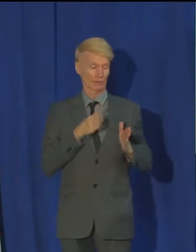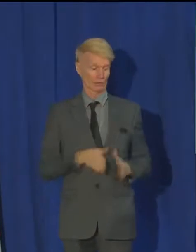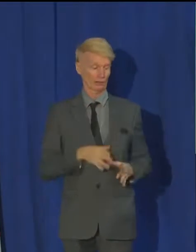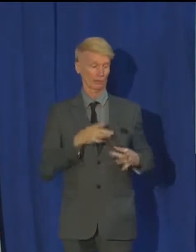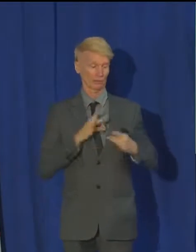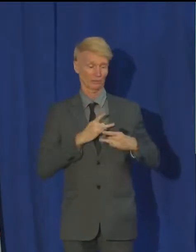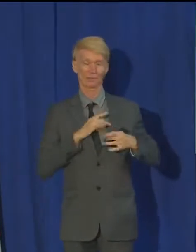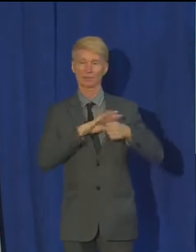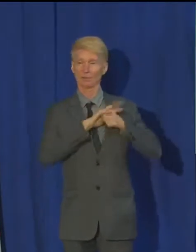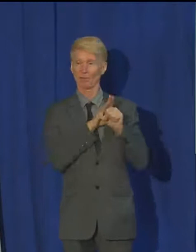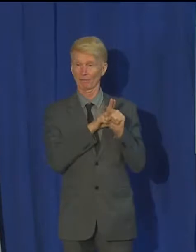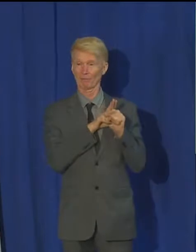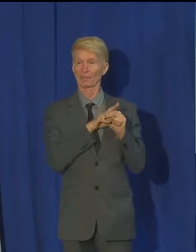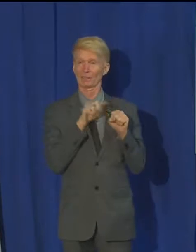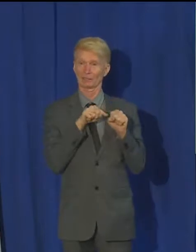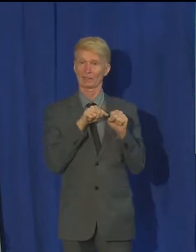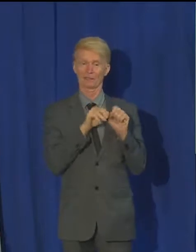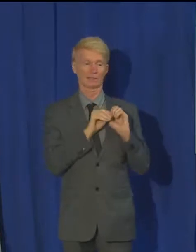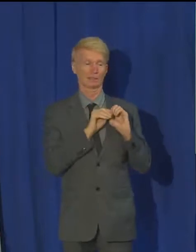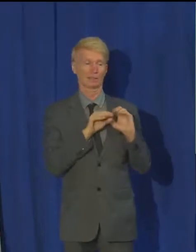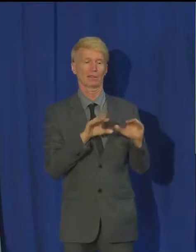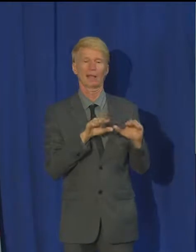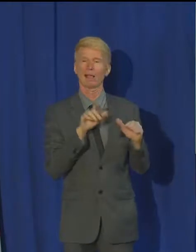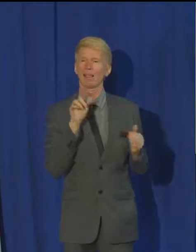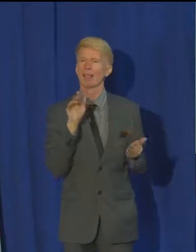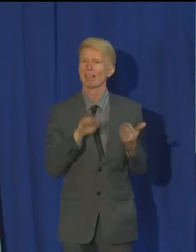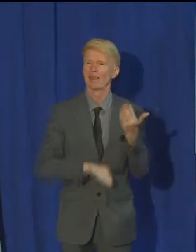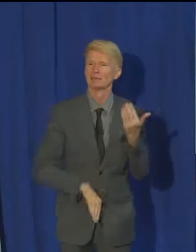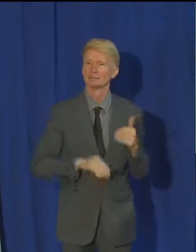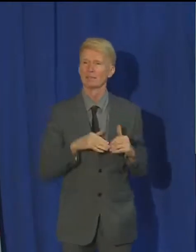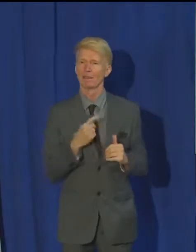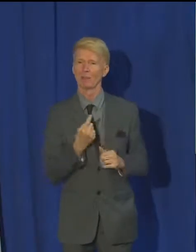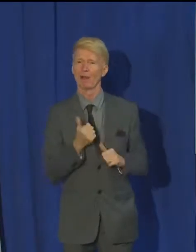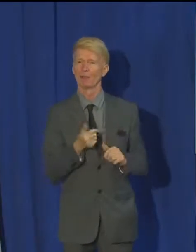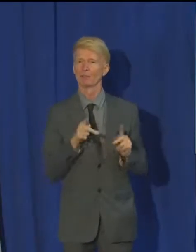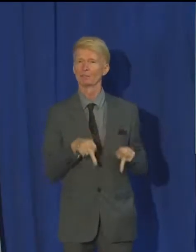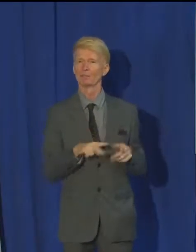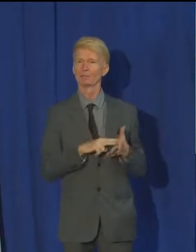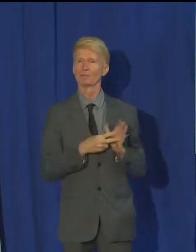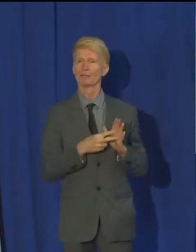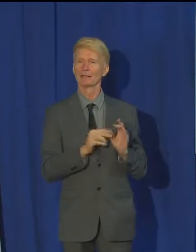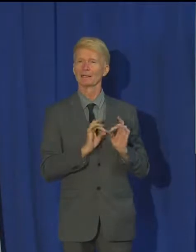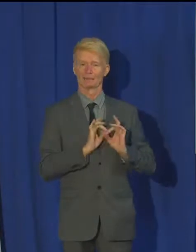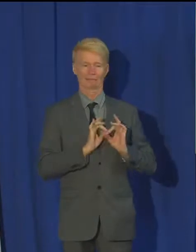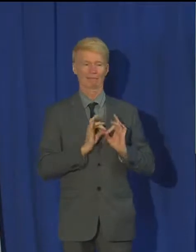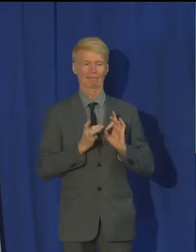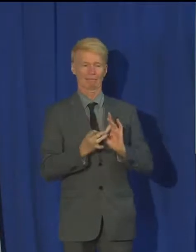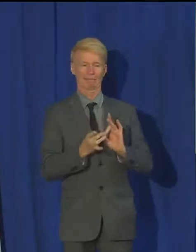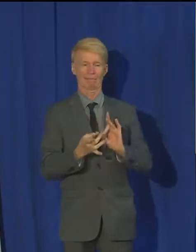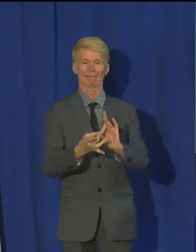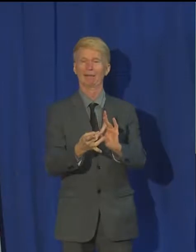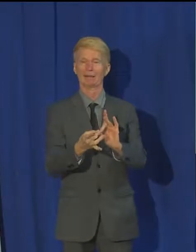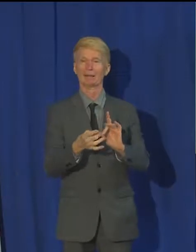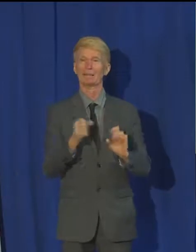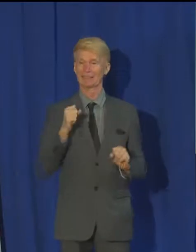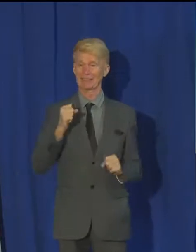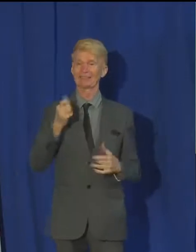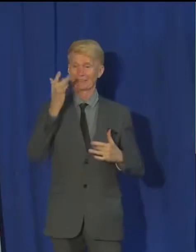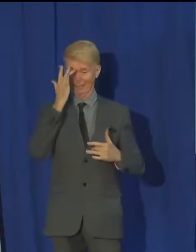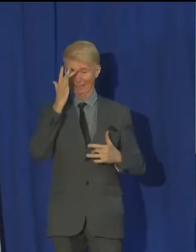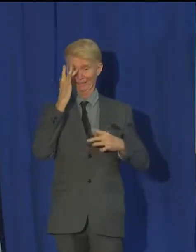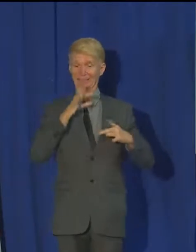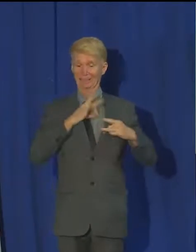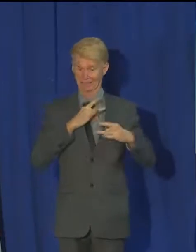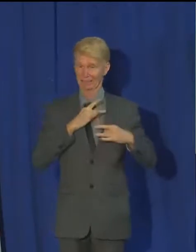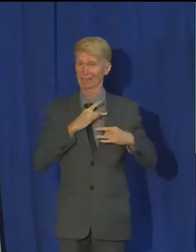spreading disease to an average of less than 1 other person, meaning that we had many infected people not spreading the disease at